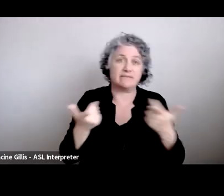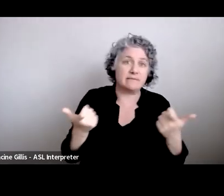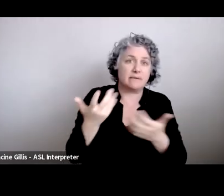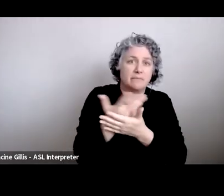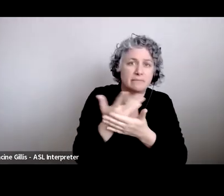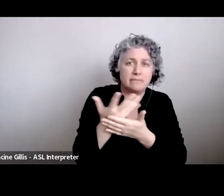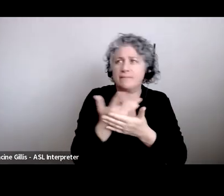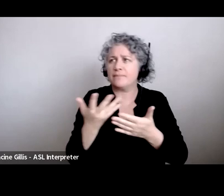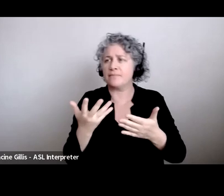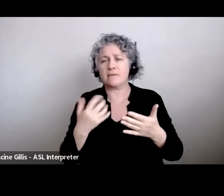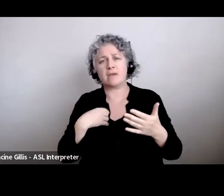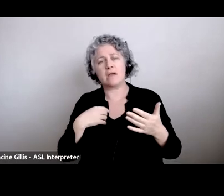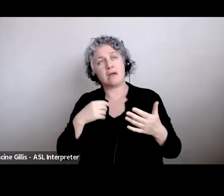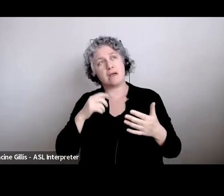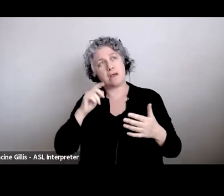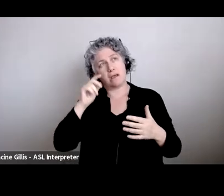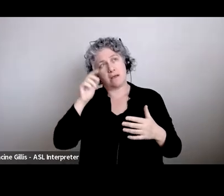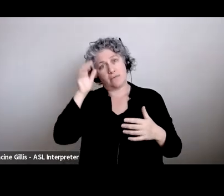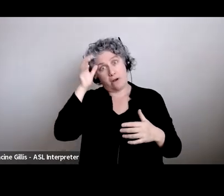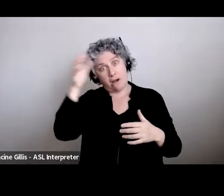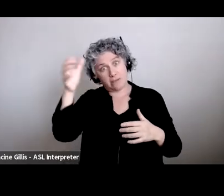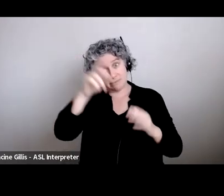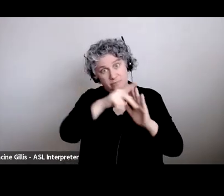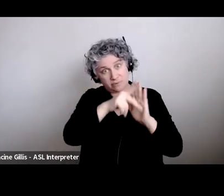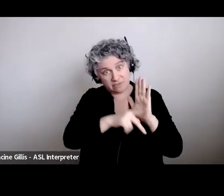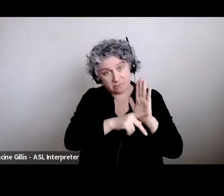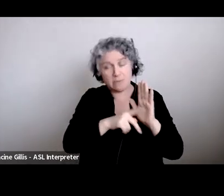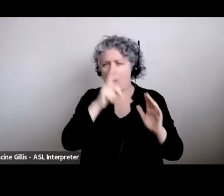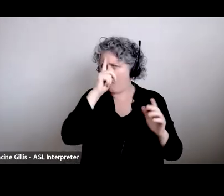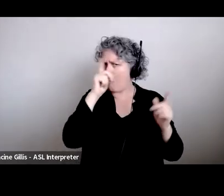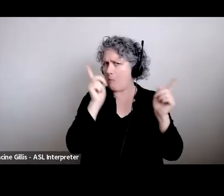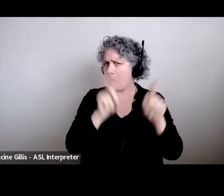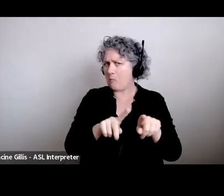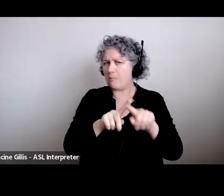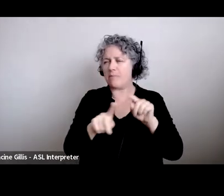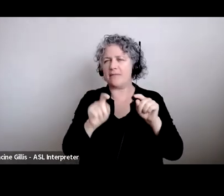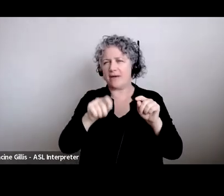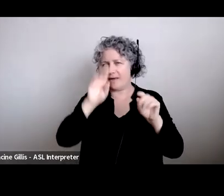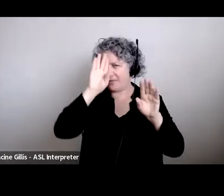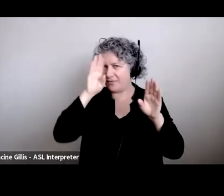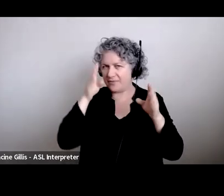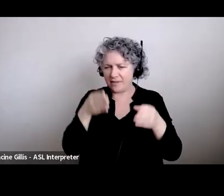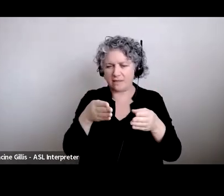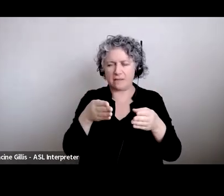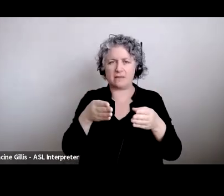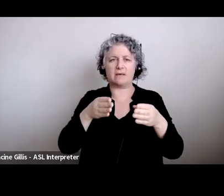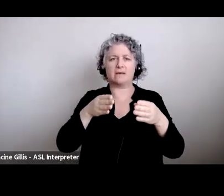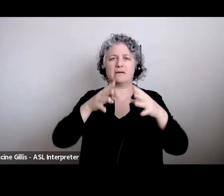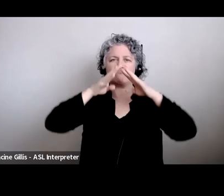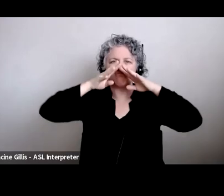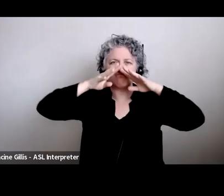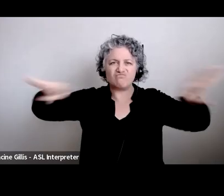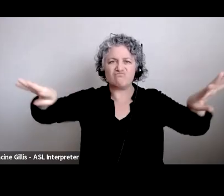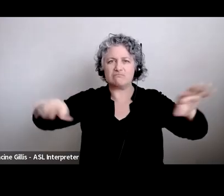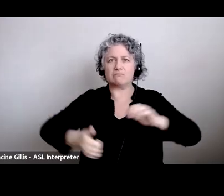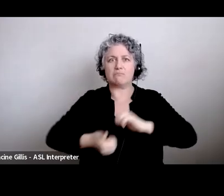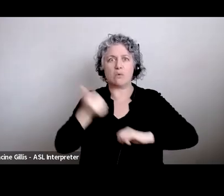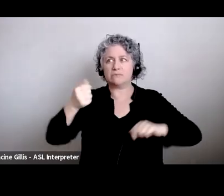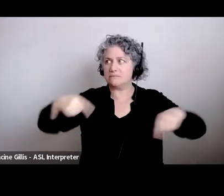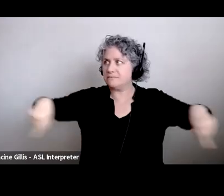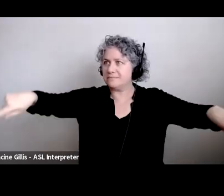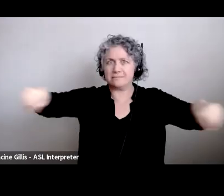principle, but I think, again, it's one of those ways of thinking that constantly excludes the majority of creators,